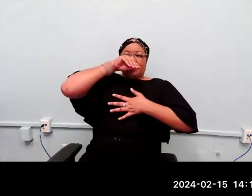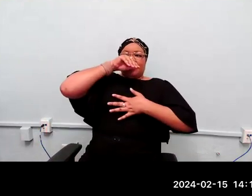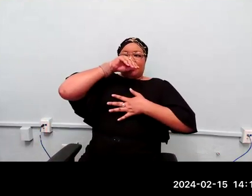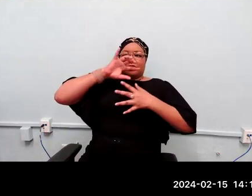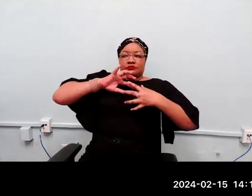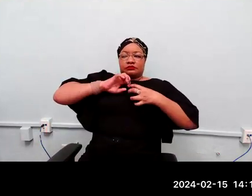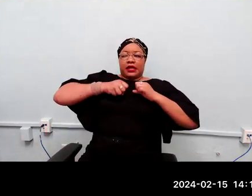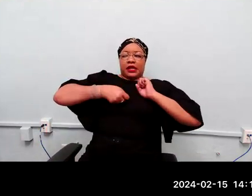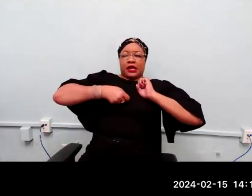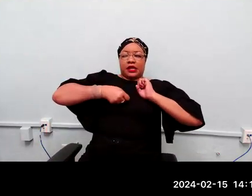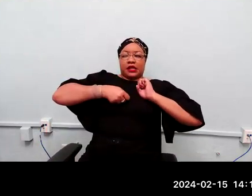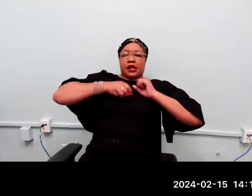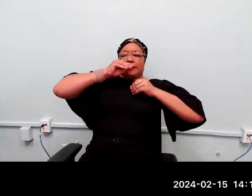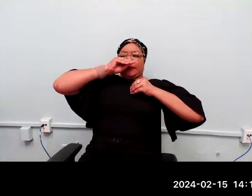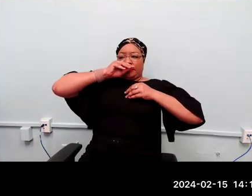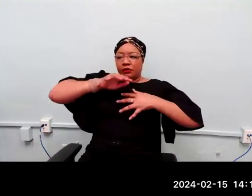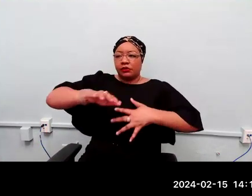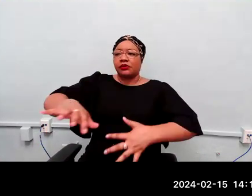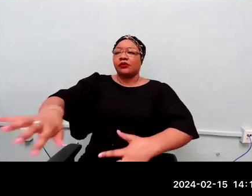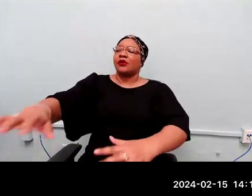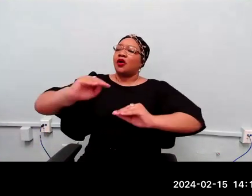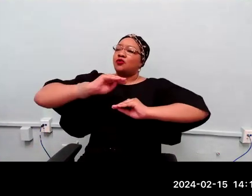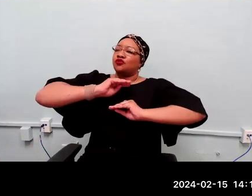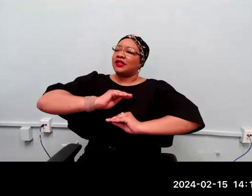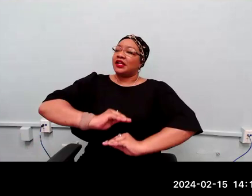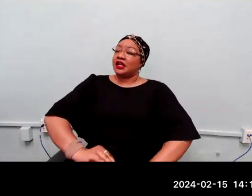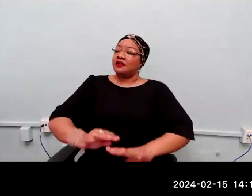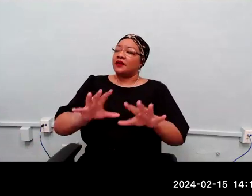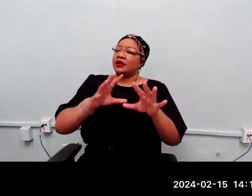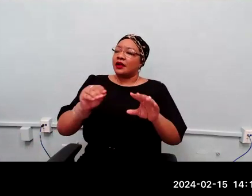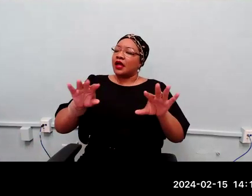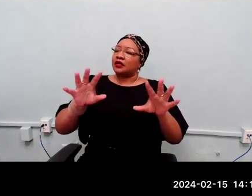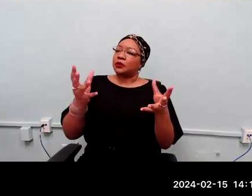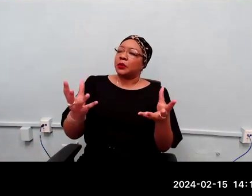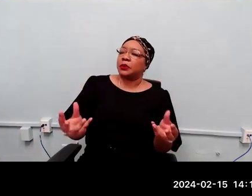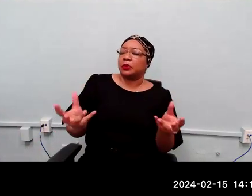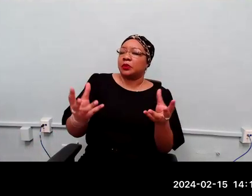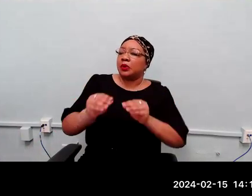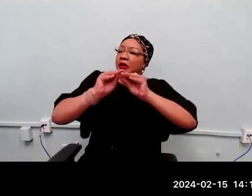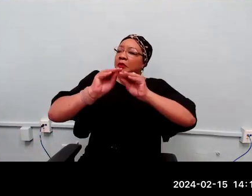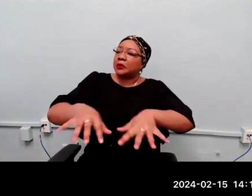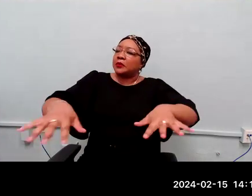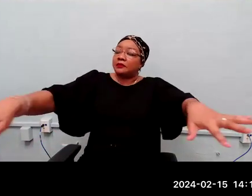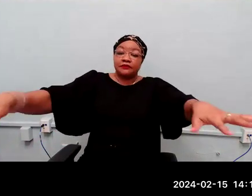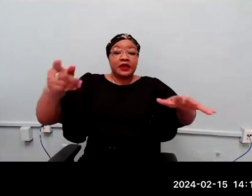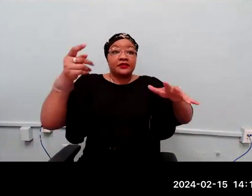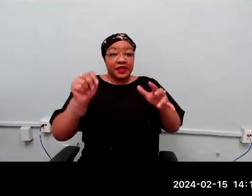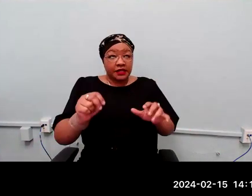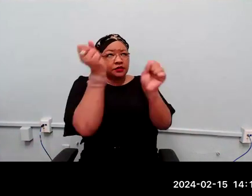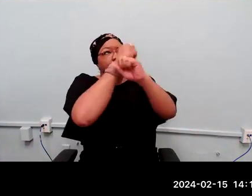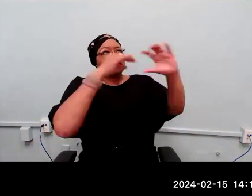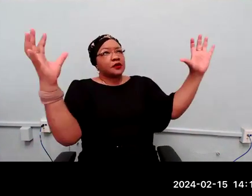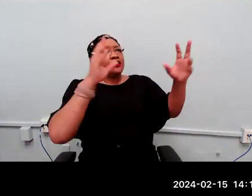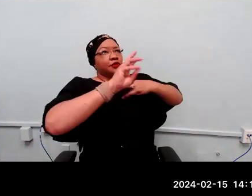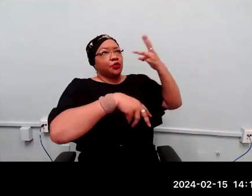joy and ease and equanimity for them. And then you take it larger to the societal and the world grief, and you breathe